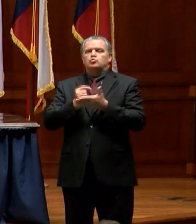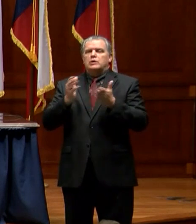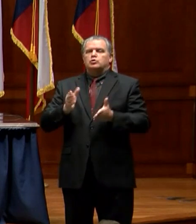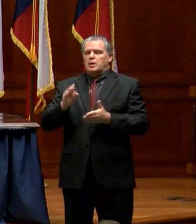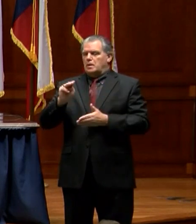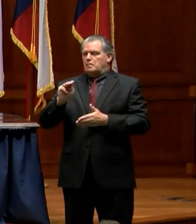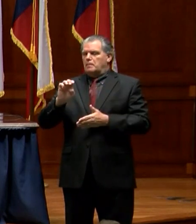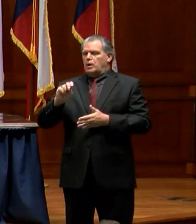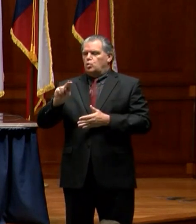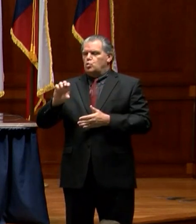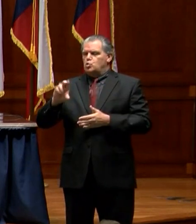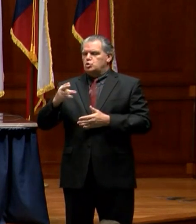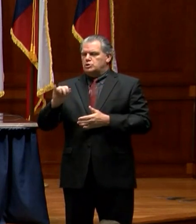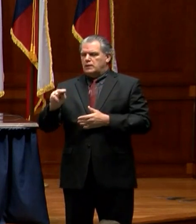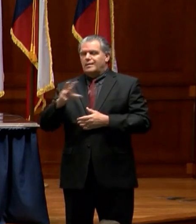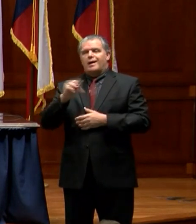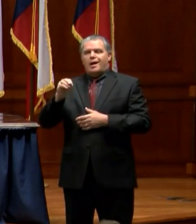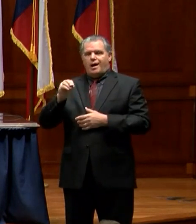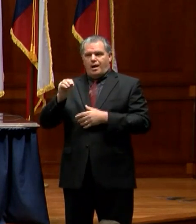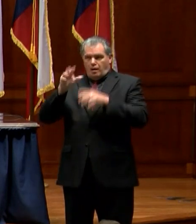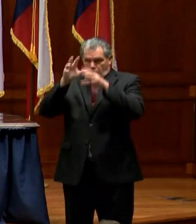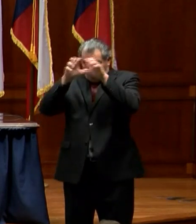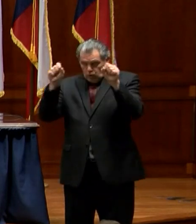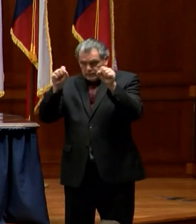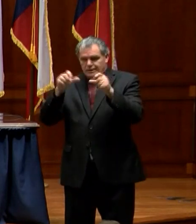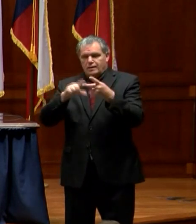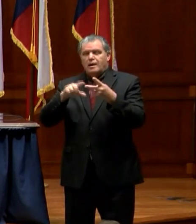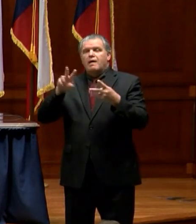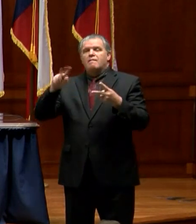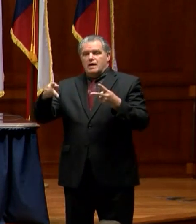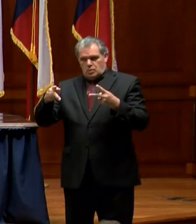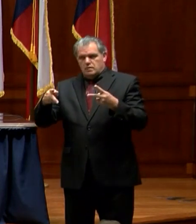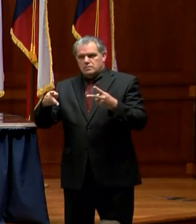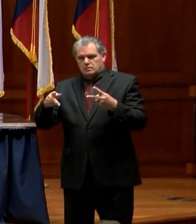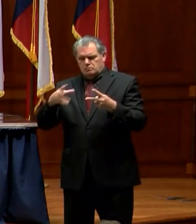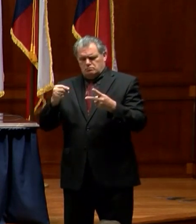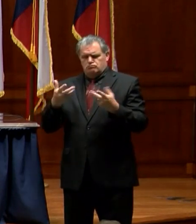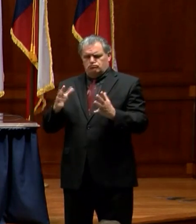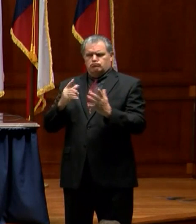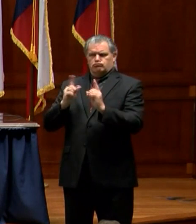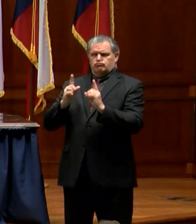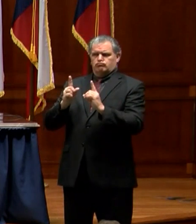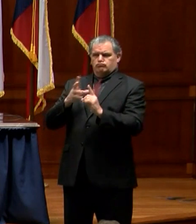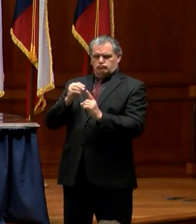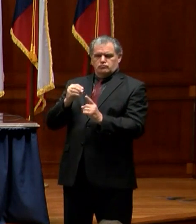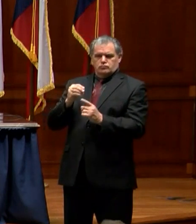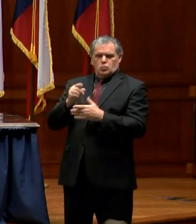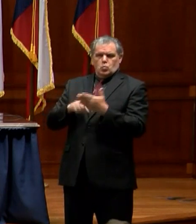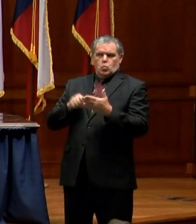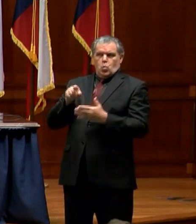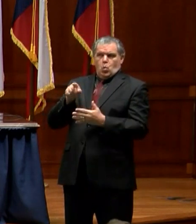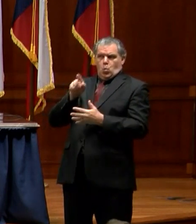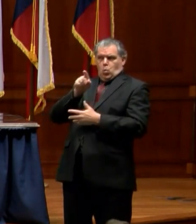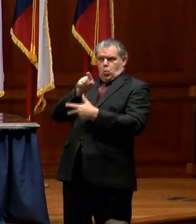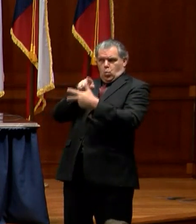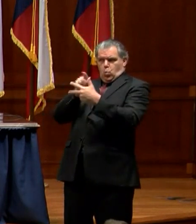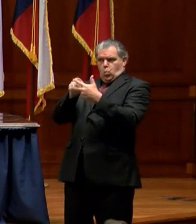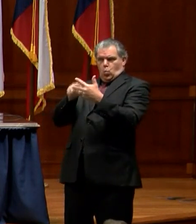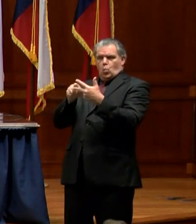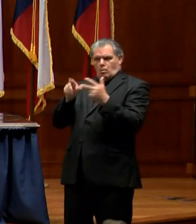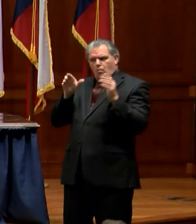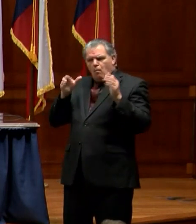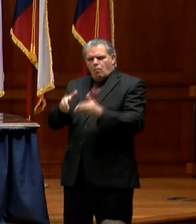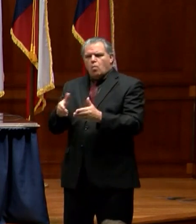both the President and Vice President on this very issue. And you may have seen public comments by all of them about what their focal point is right